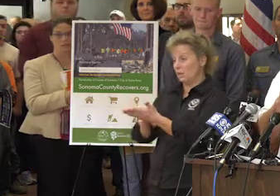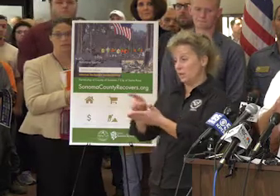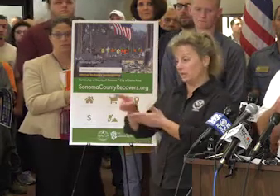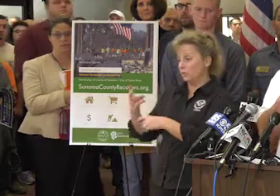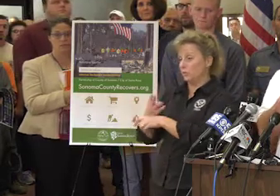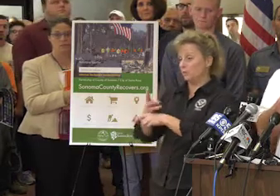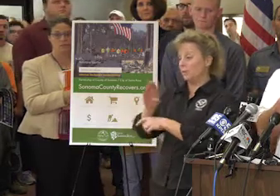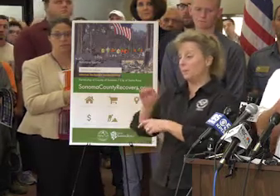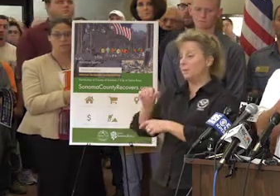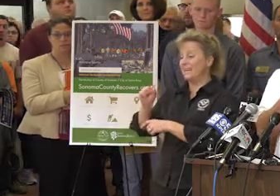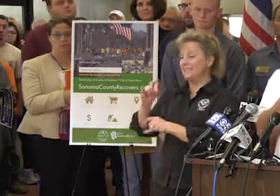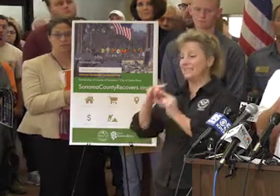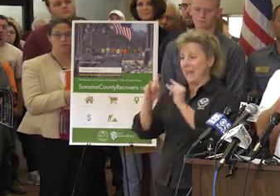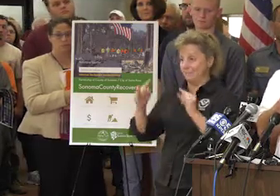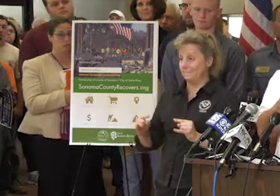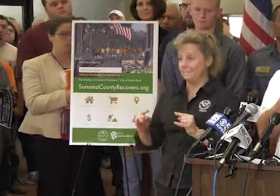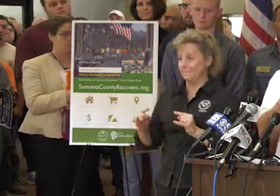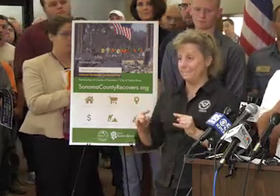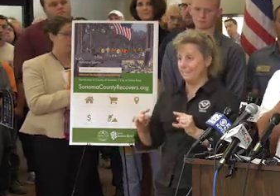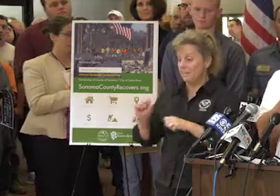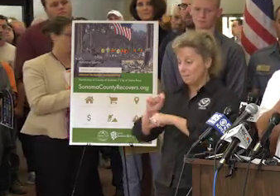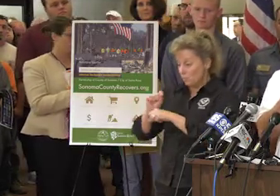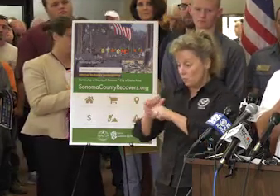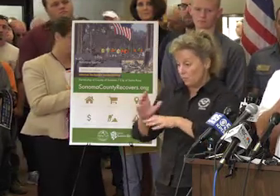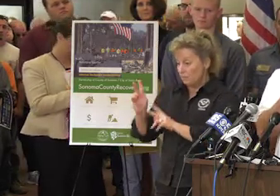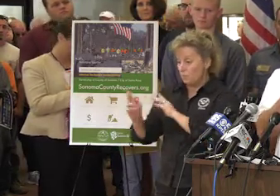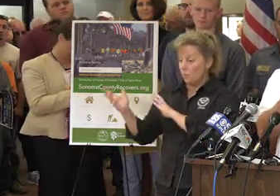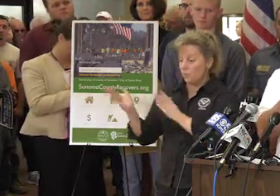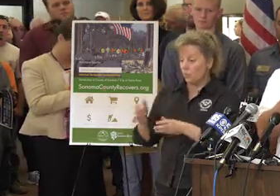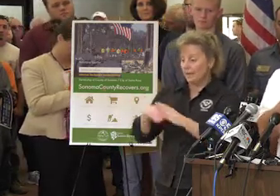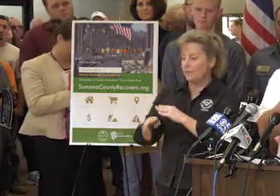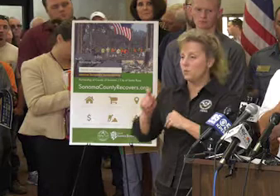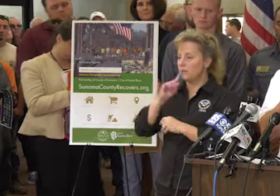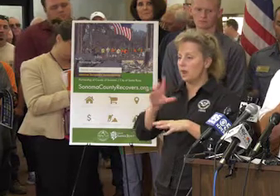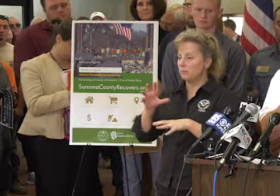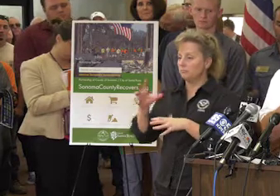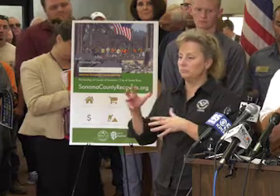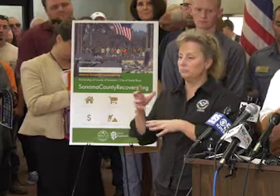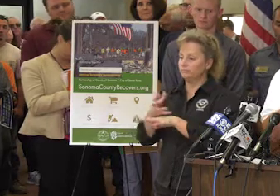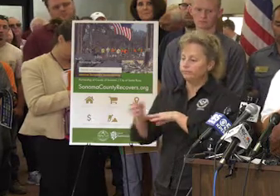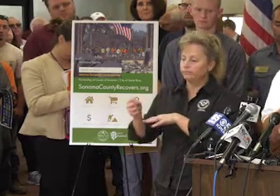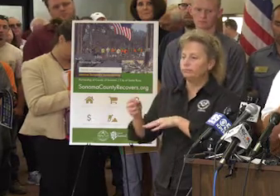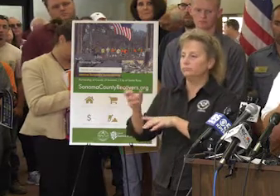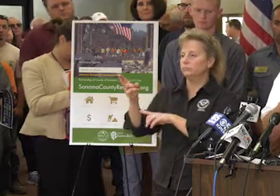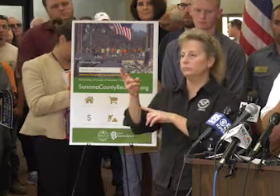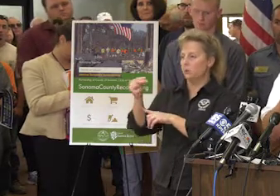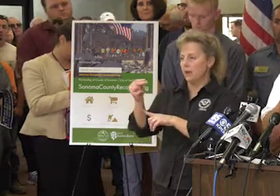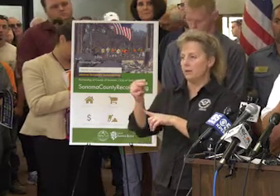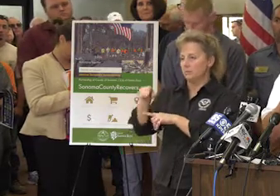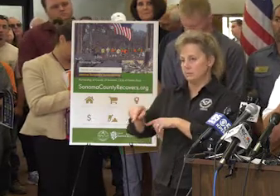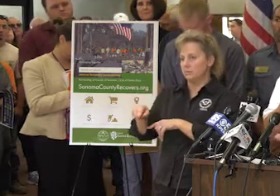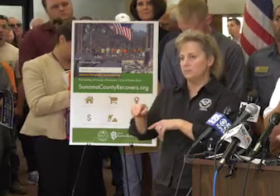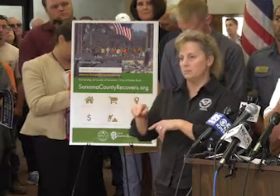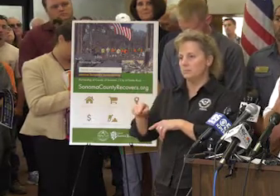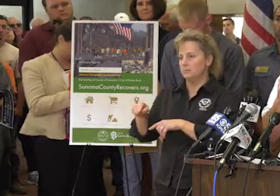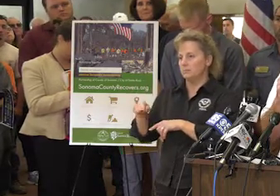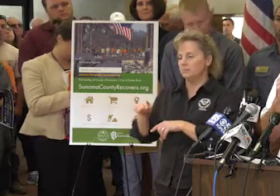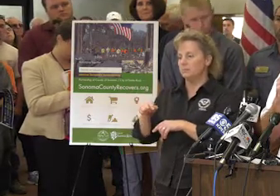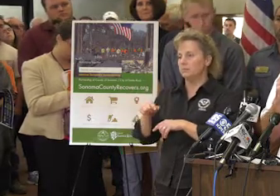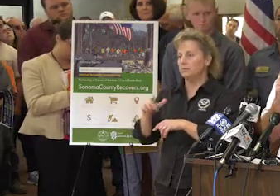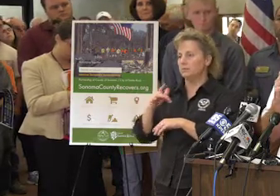they'll be using a base camp. So the crews and the people that we bring in will not be taken away from those of you who don't have a place to stay. So the